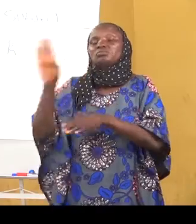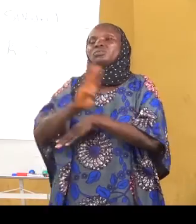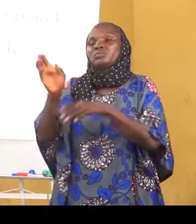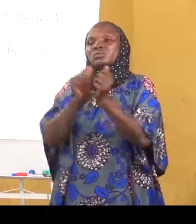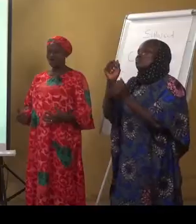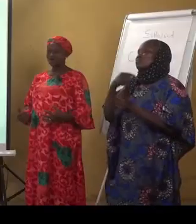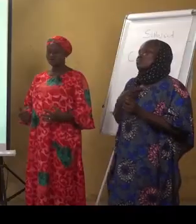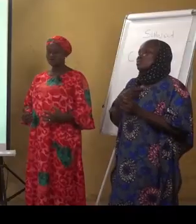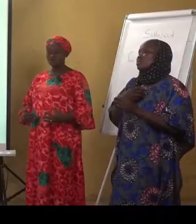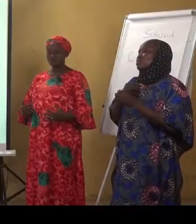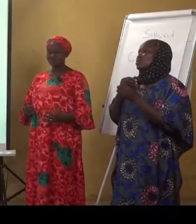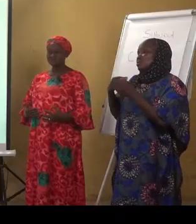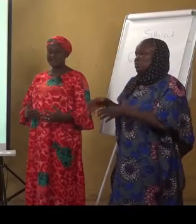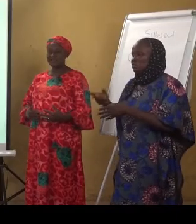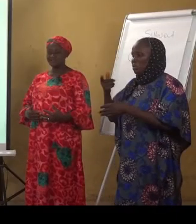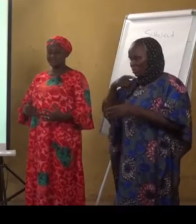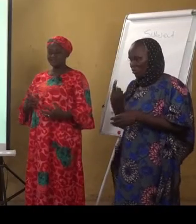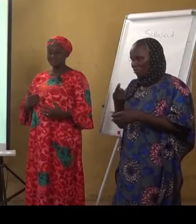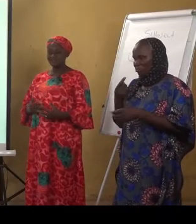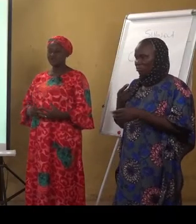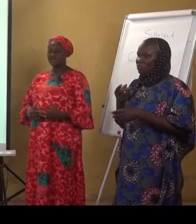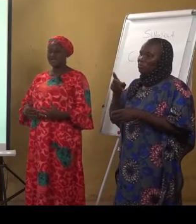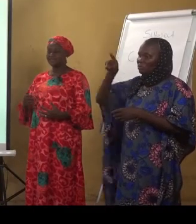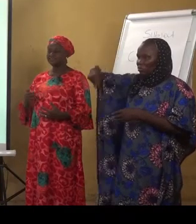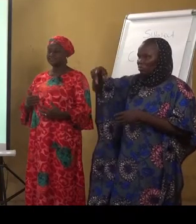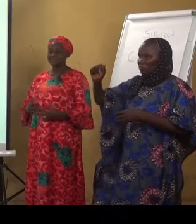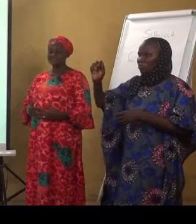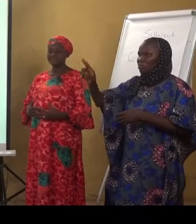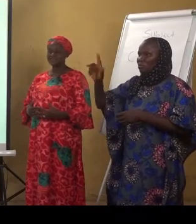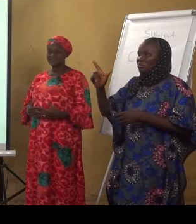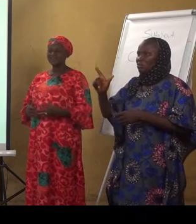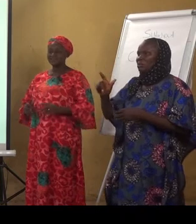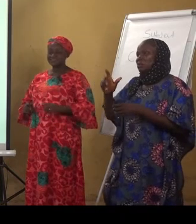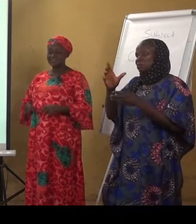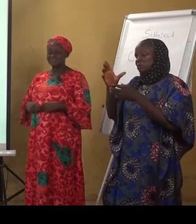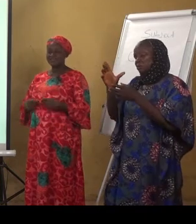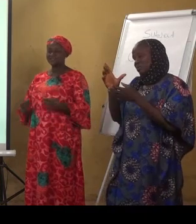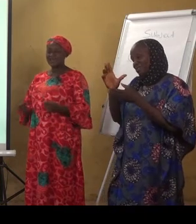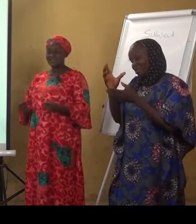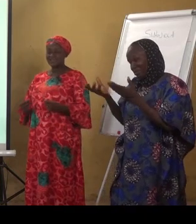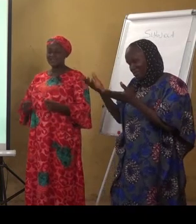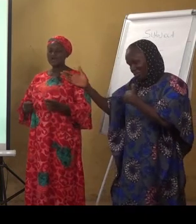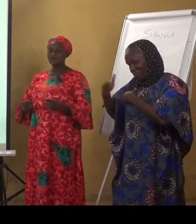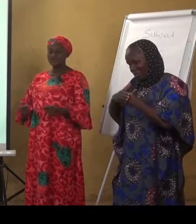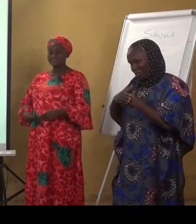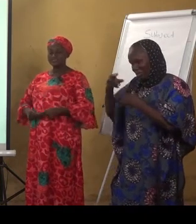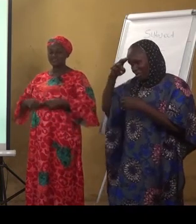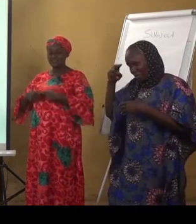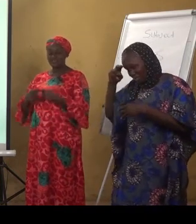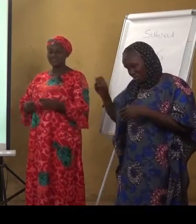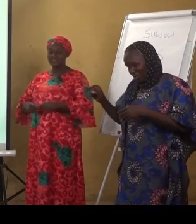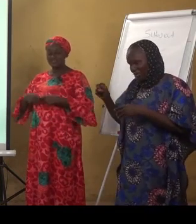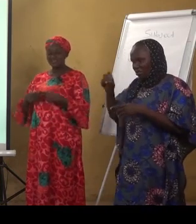that Paul, who reconciled Philemon and his servant, sent him back and wanted